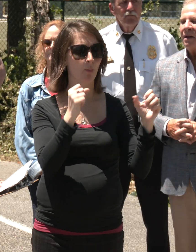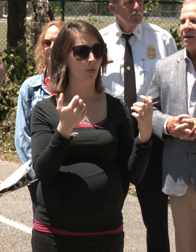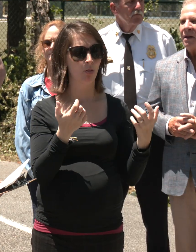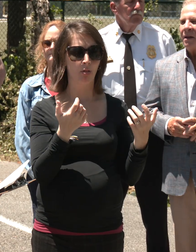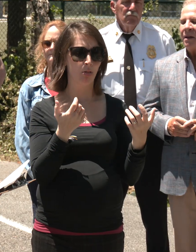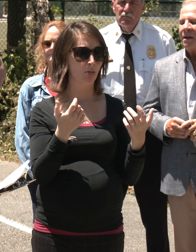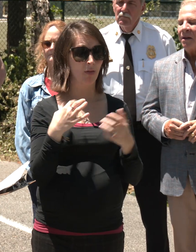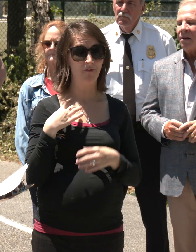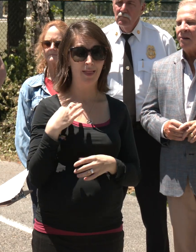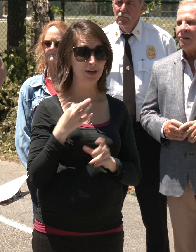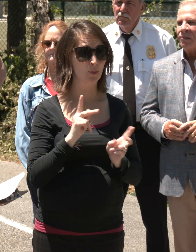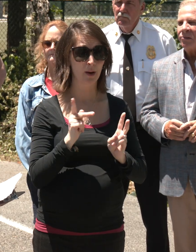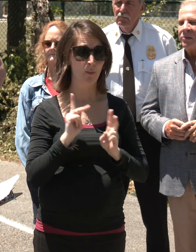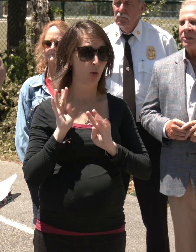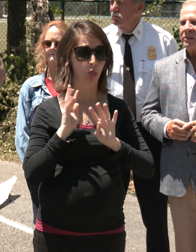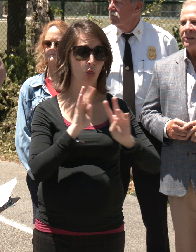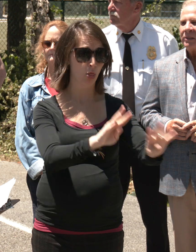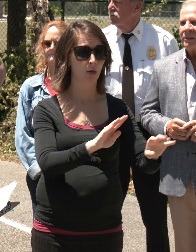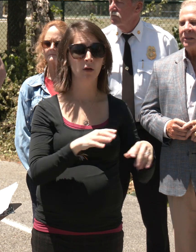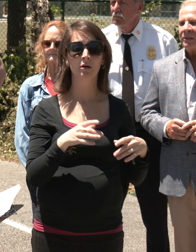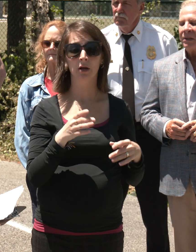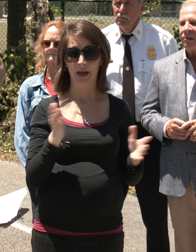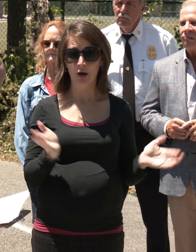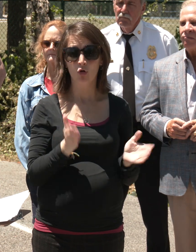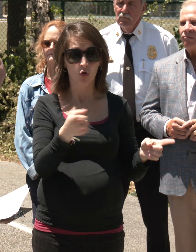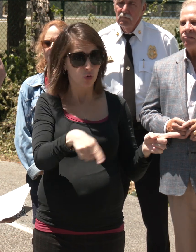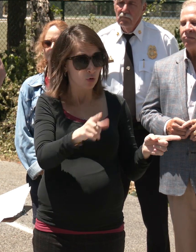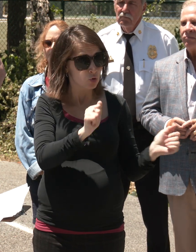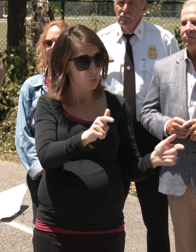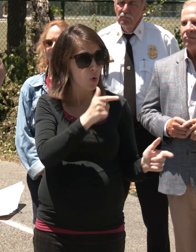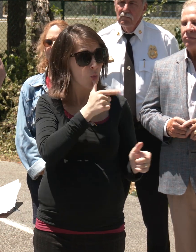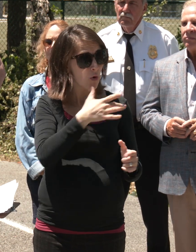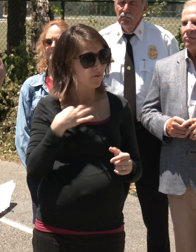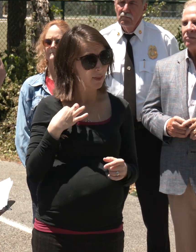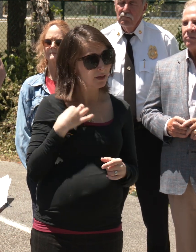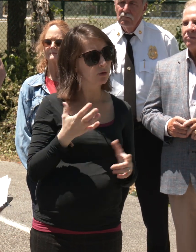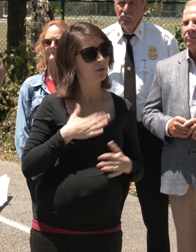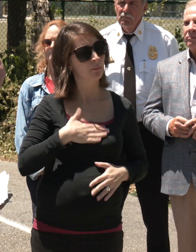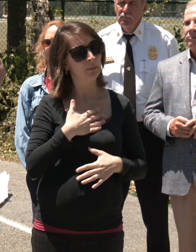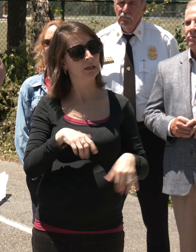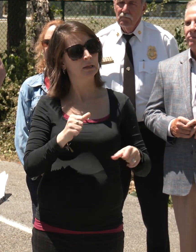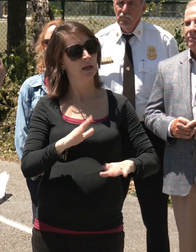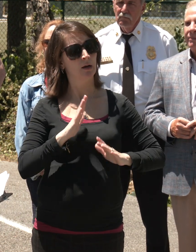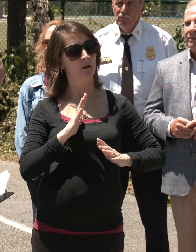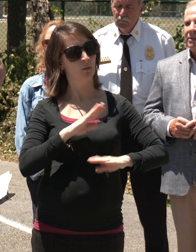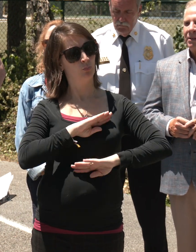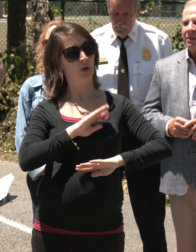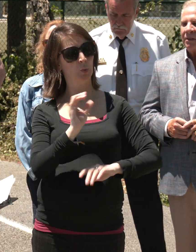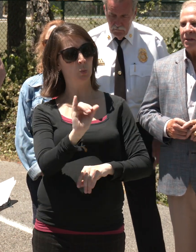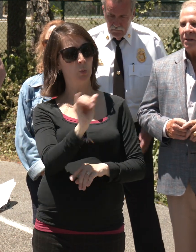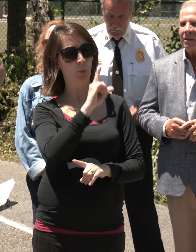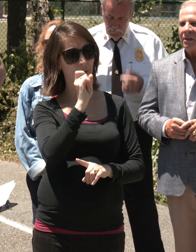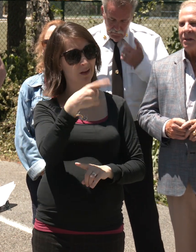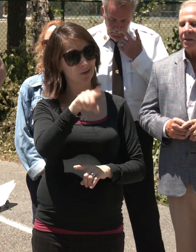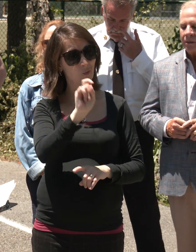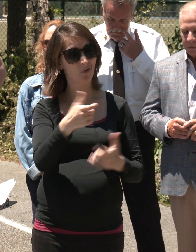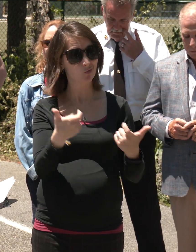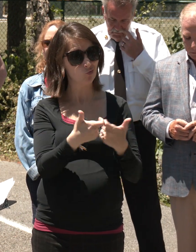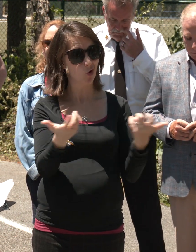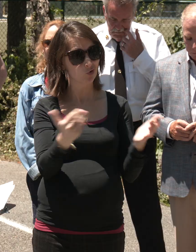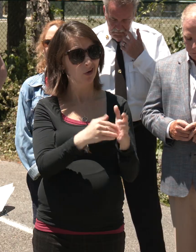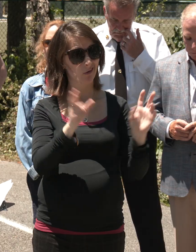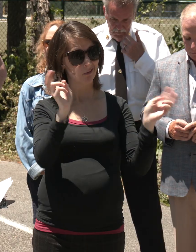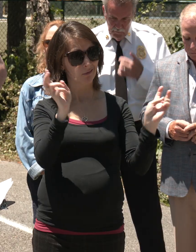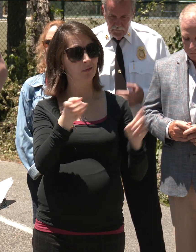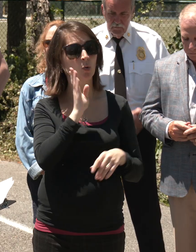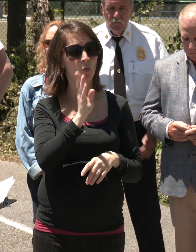outpouring of volunteers. I encourage you all who are volunteering to please take a break as well. You have to recharge. This is going to be a